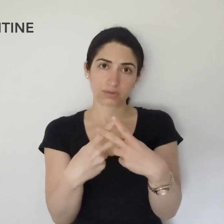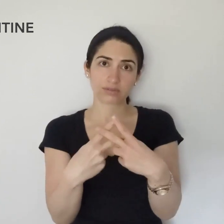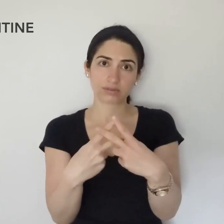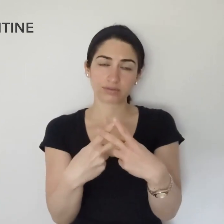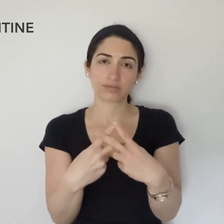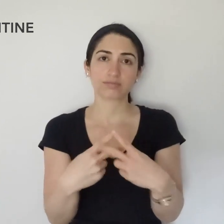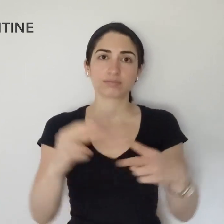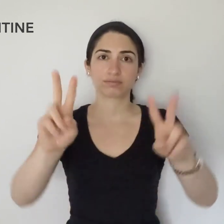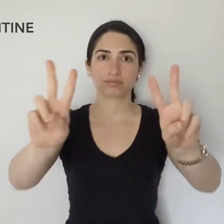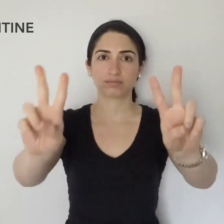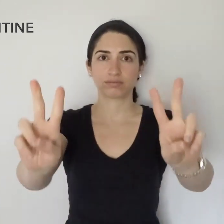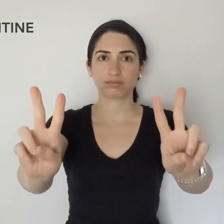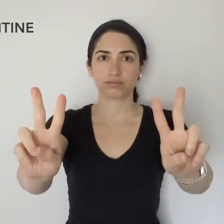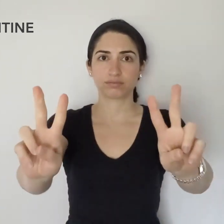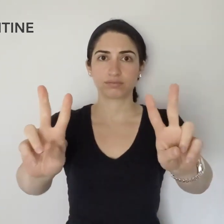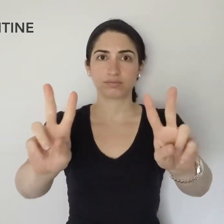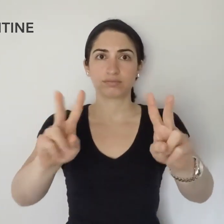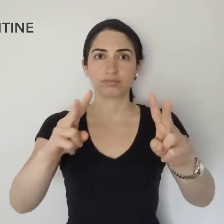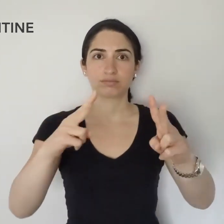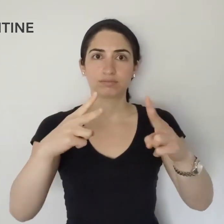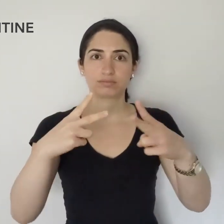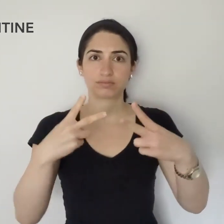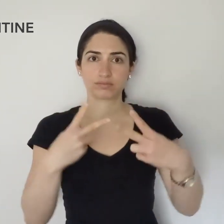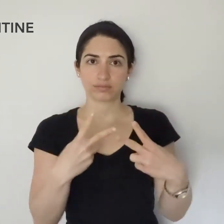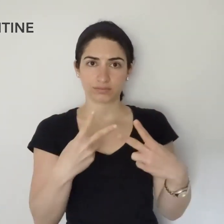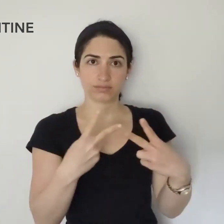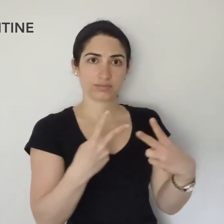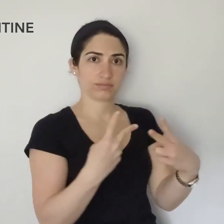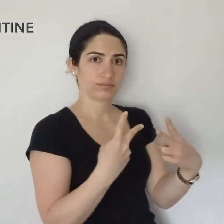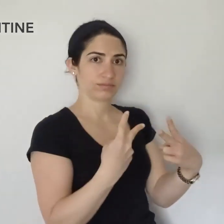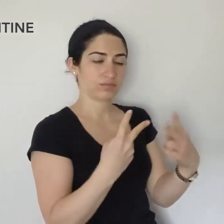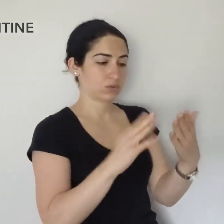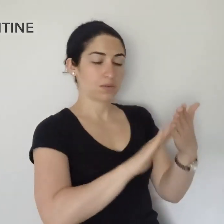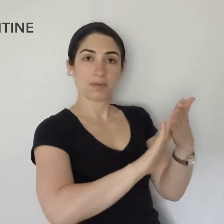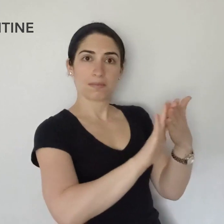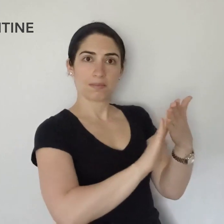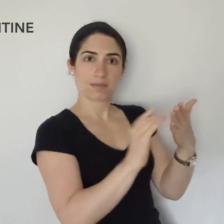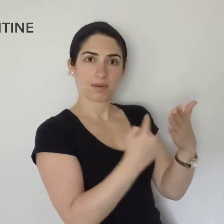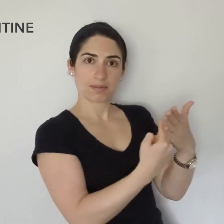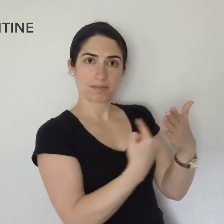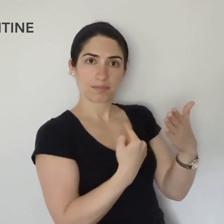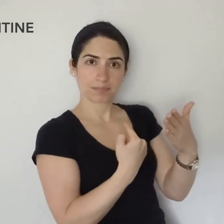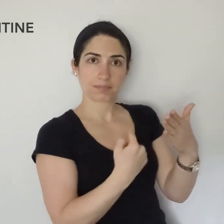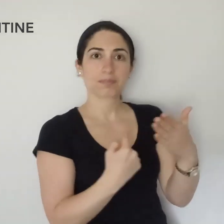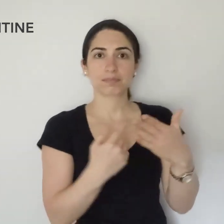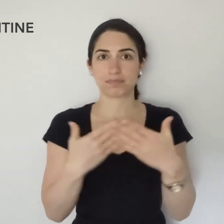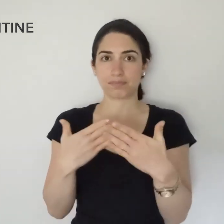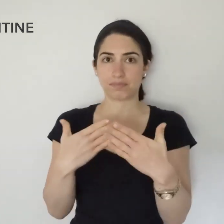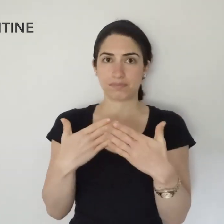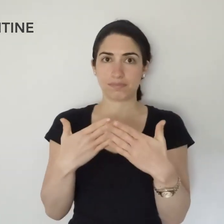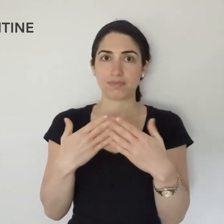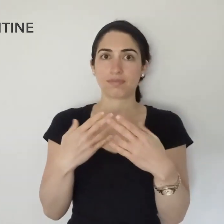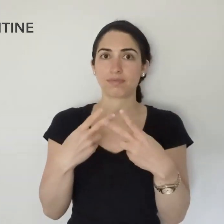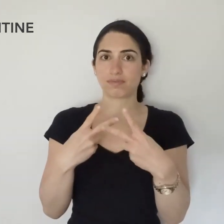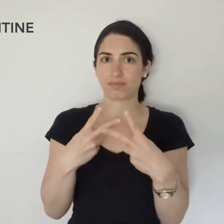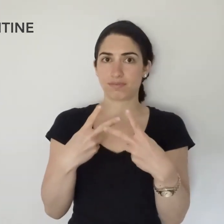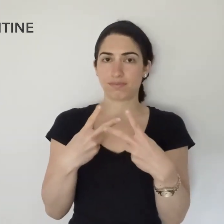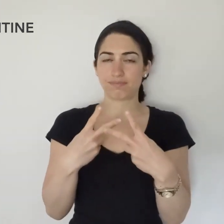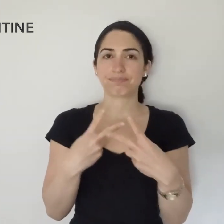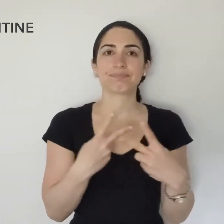can be signed like this. The two hand shapes, palms inward toward yourself in the V hand